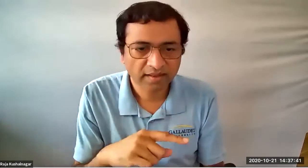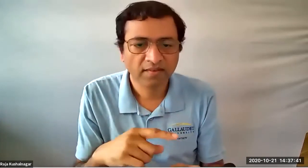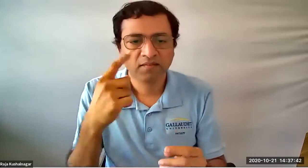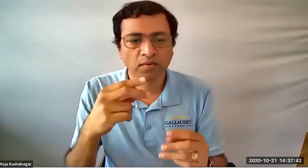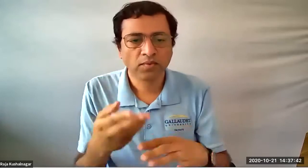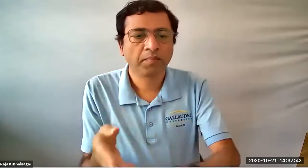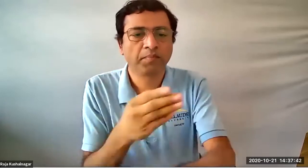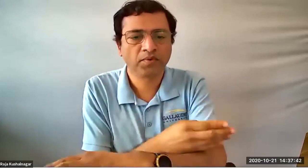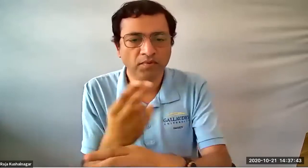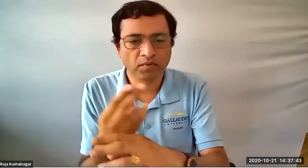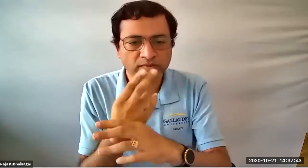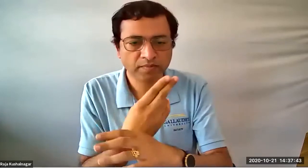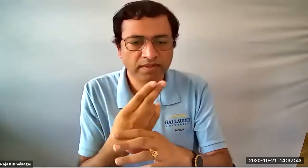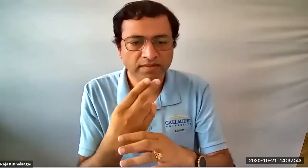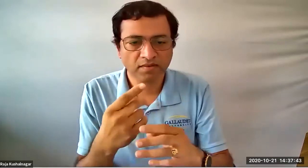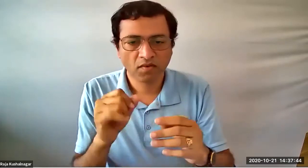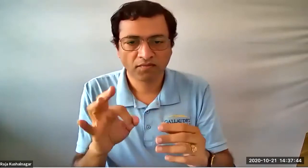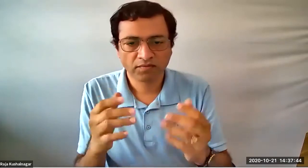empower people like you and me